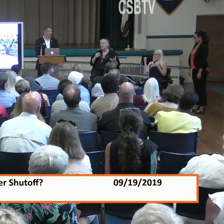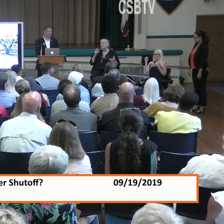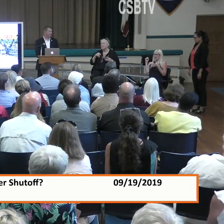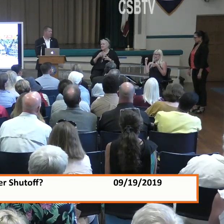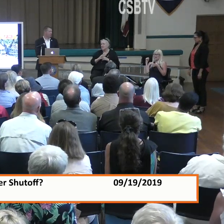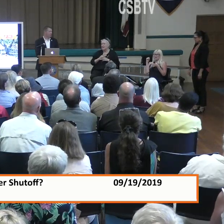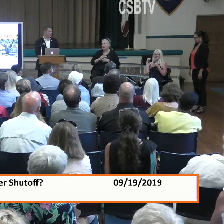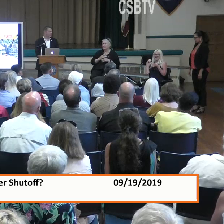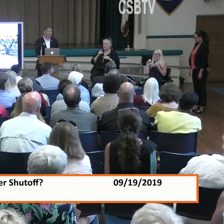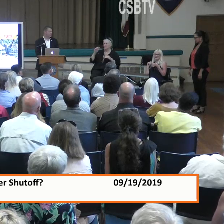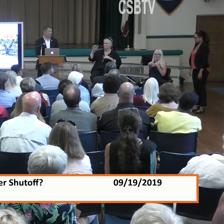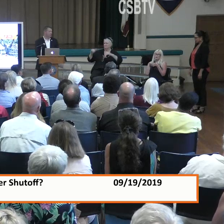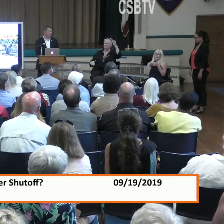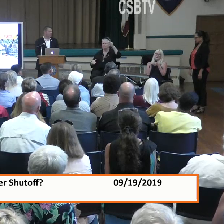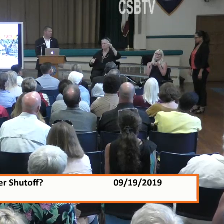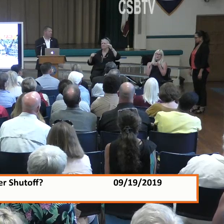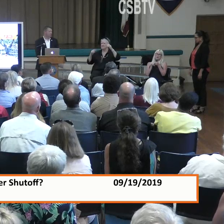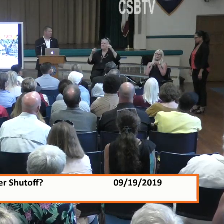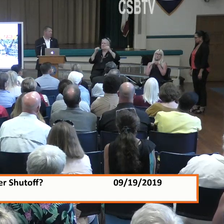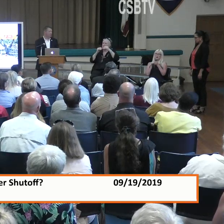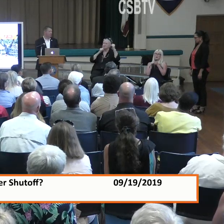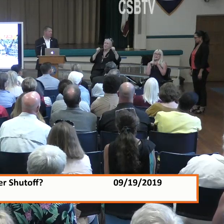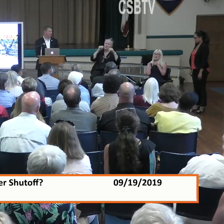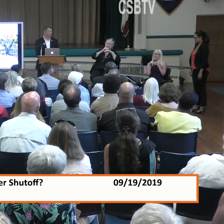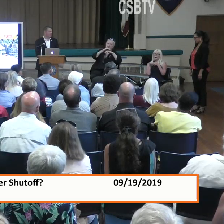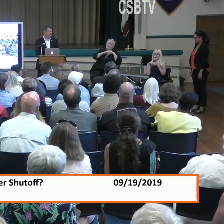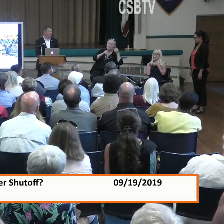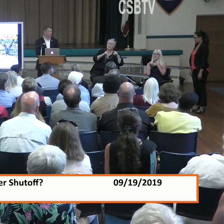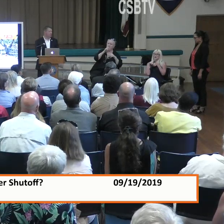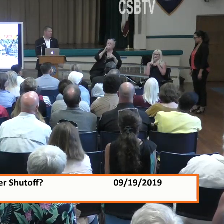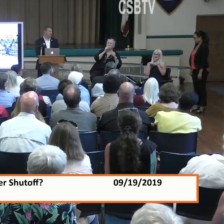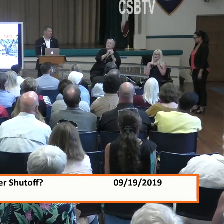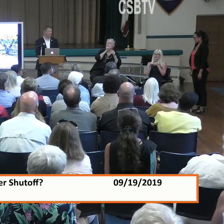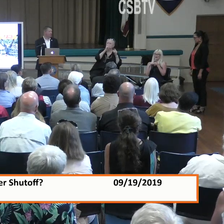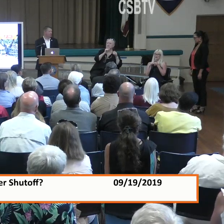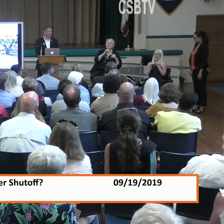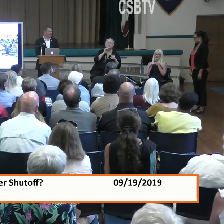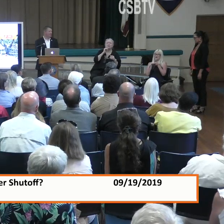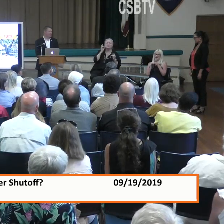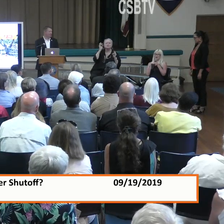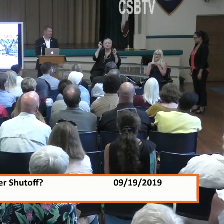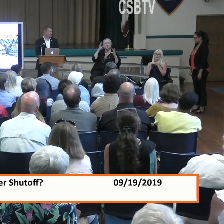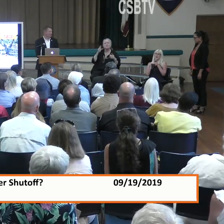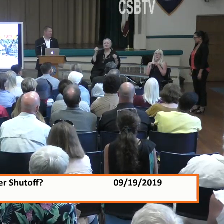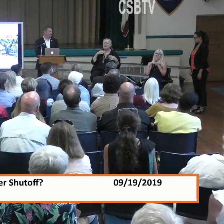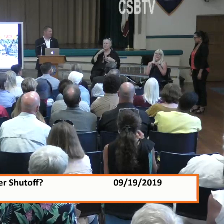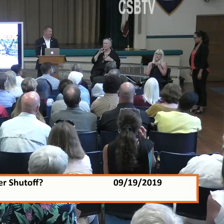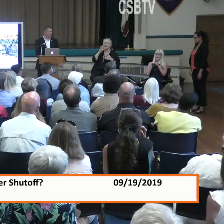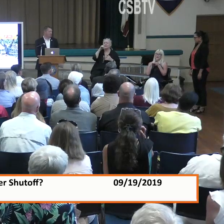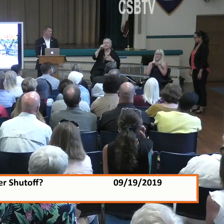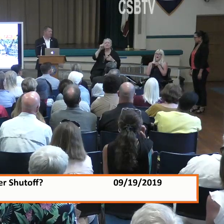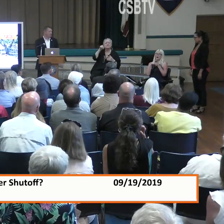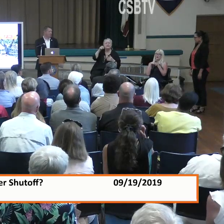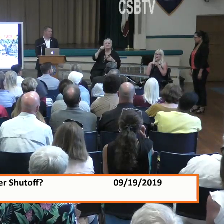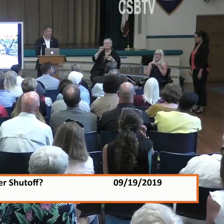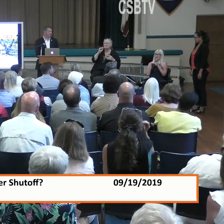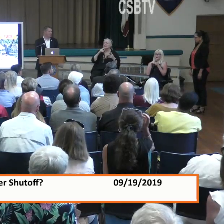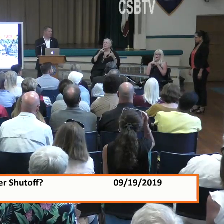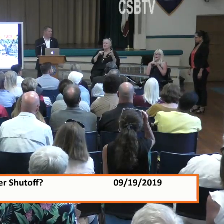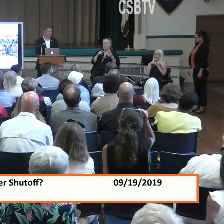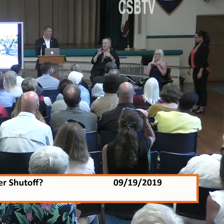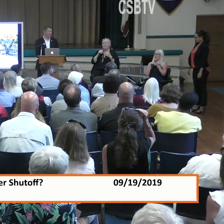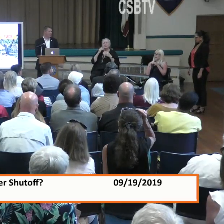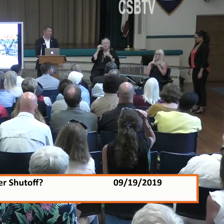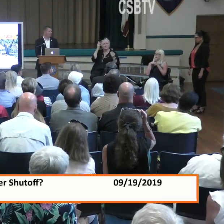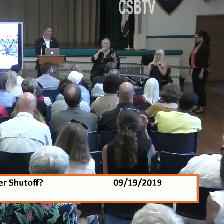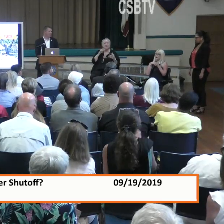of disproportionate effects that people with disabilities are experiencing and why we're super scared about these PSPSs. So I just wanted to let all of you know that we